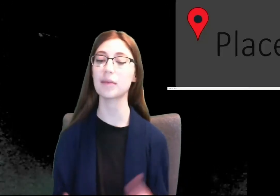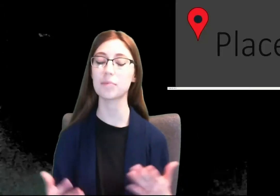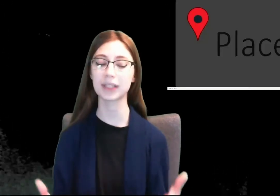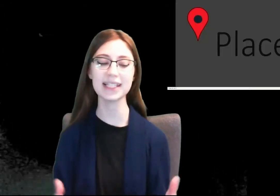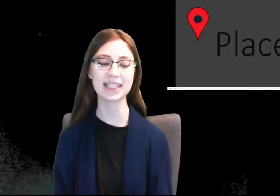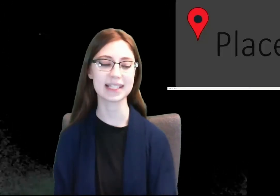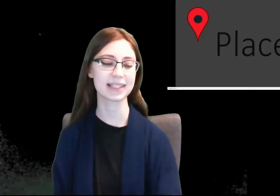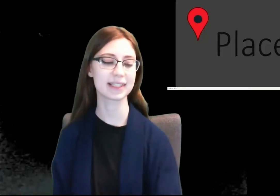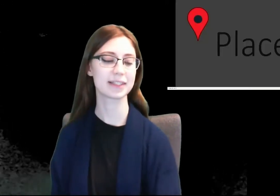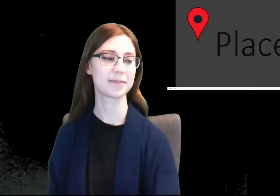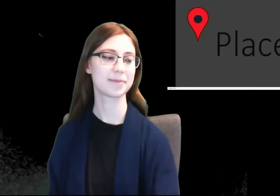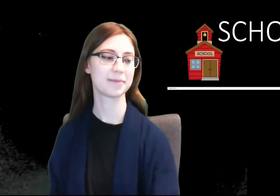Places.